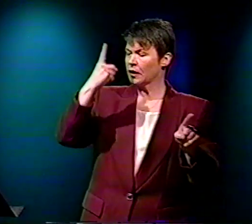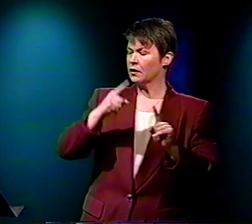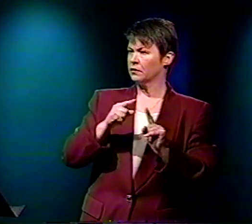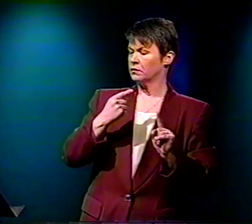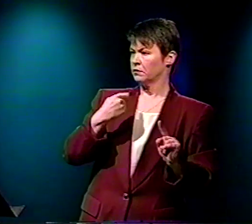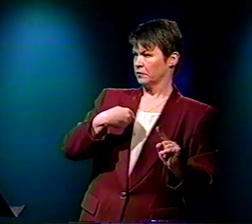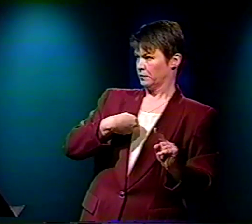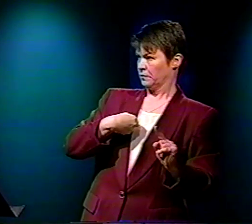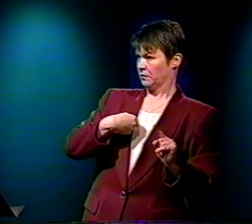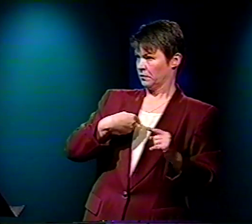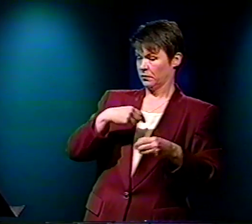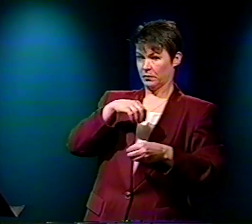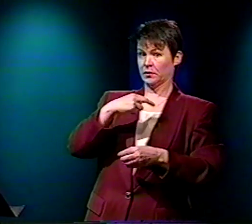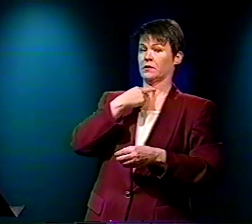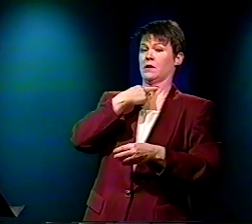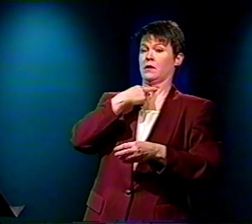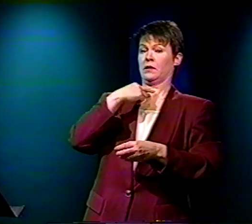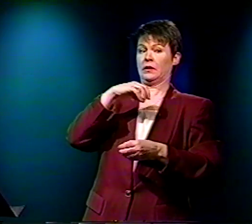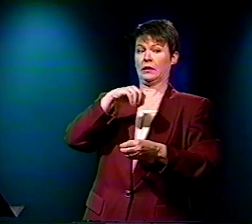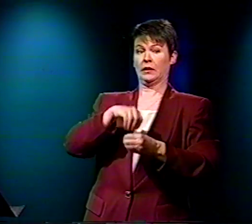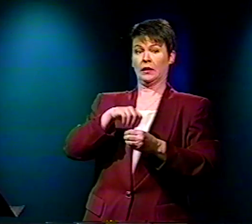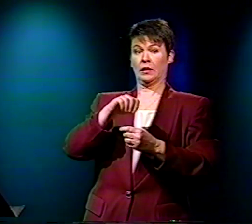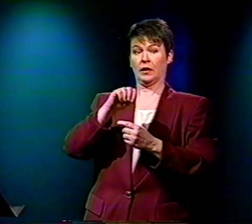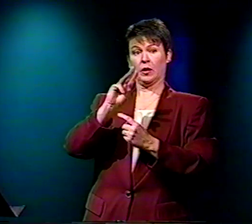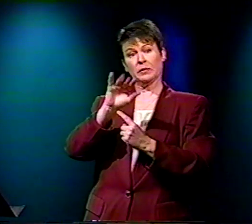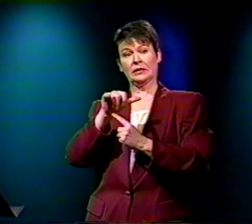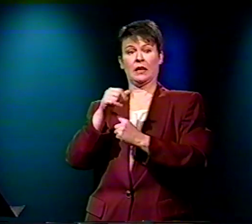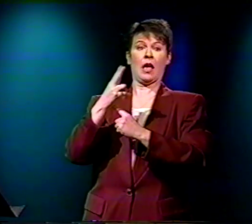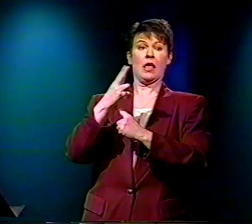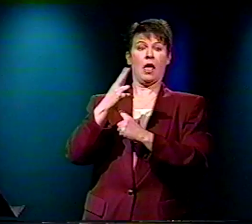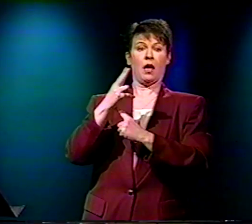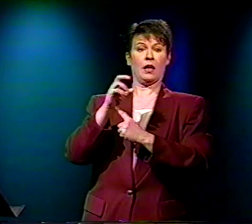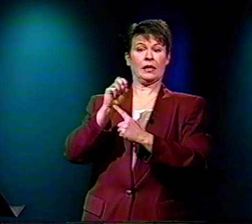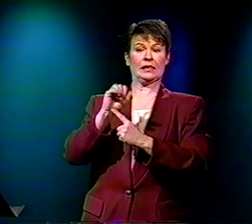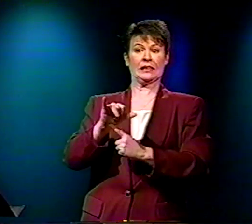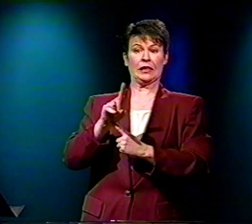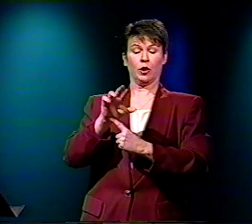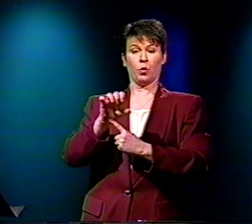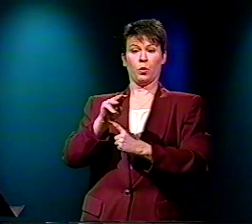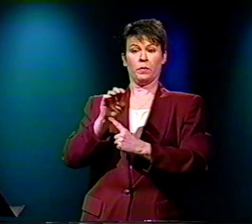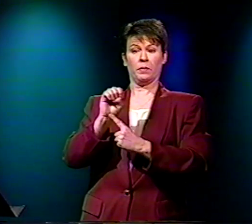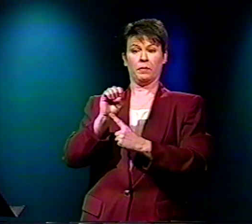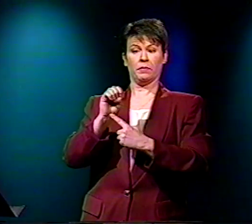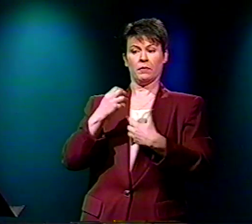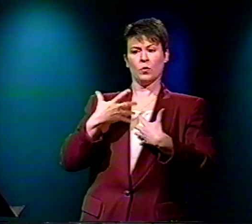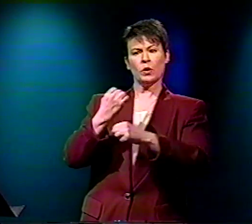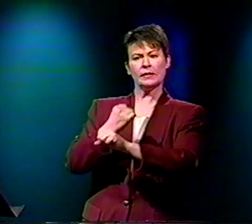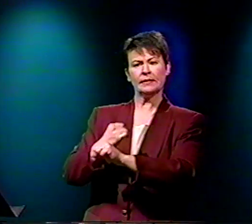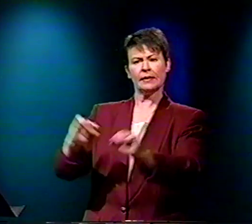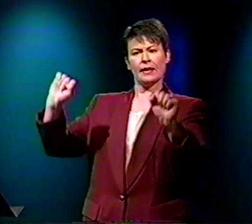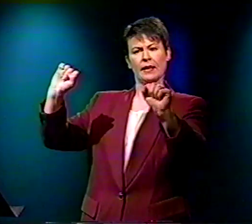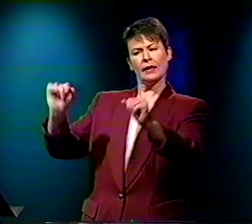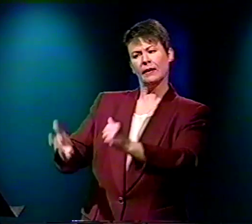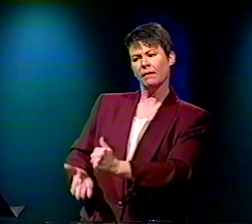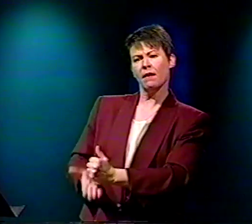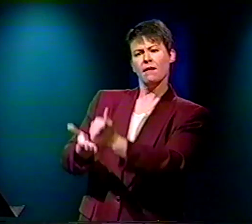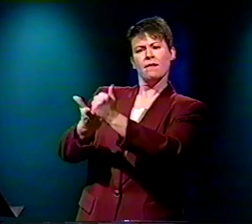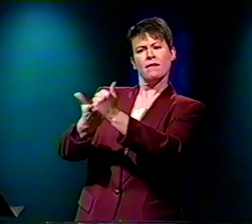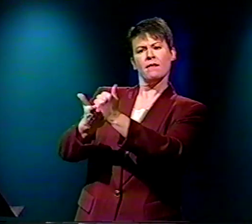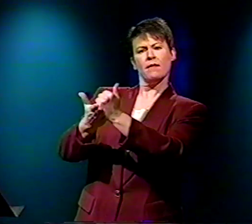It's important then for interpreters to understand that they might also fall into what's known as the Messiah syndrome, that